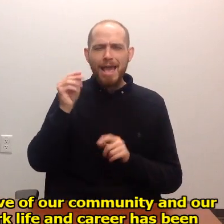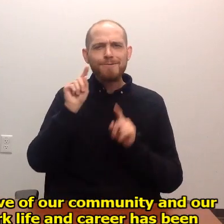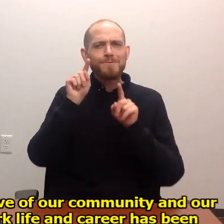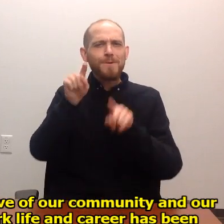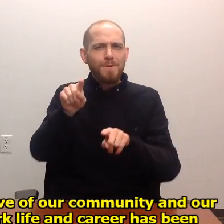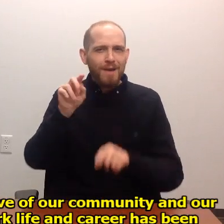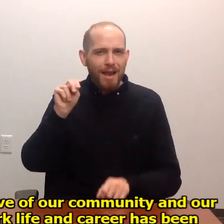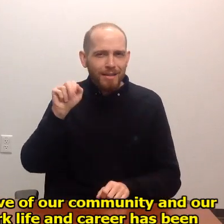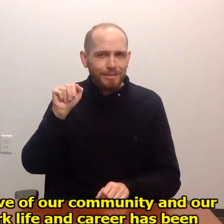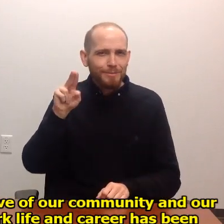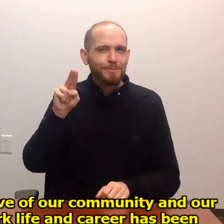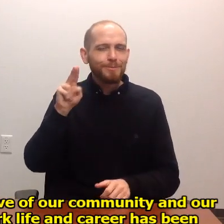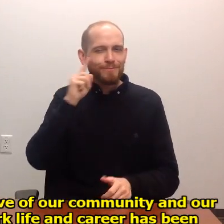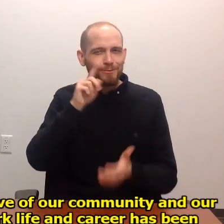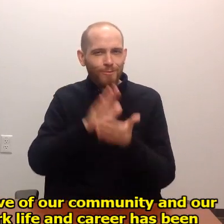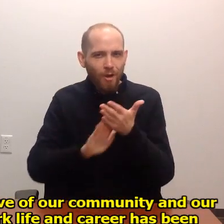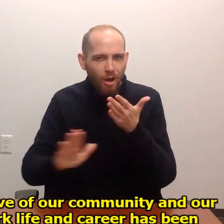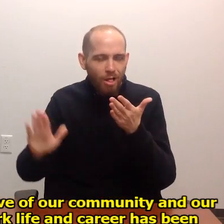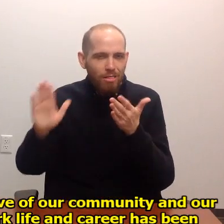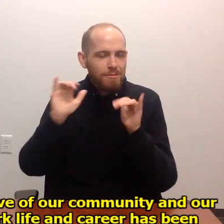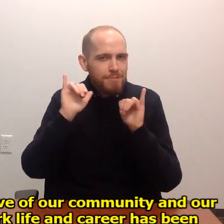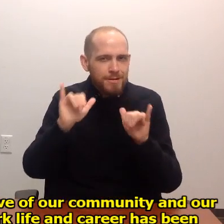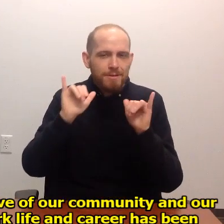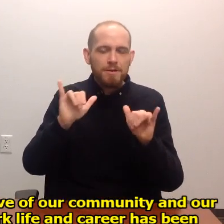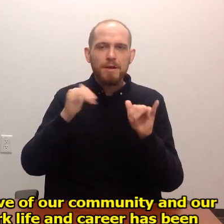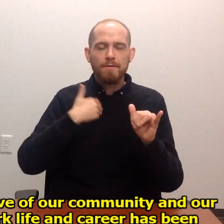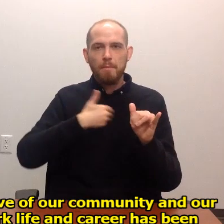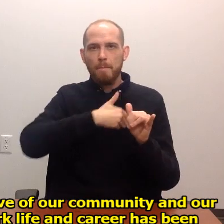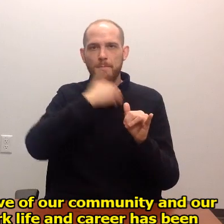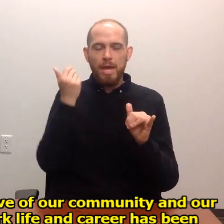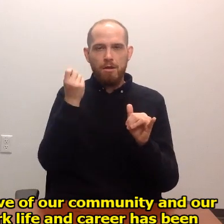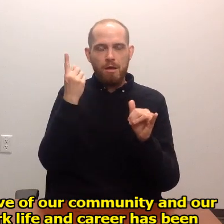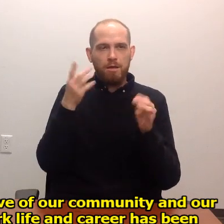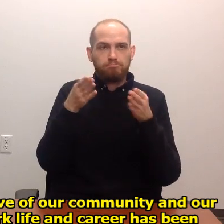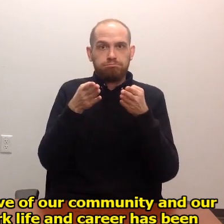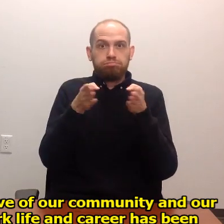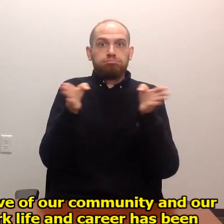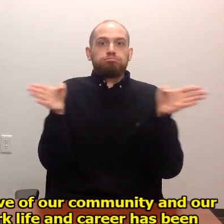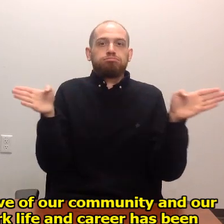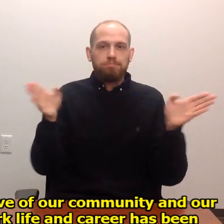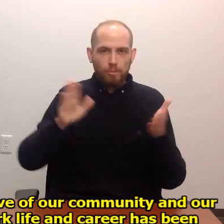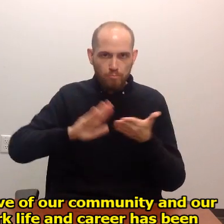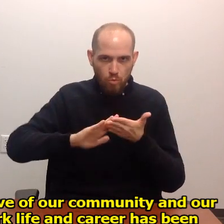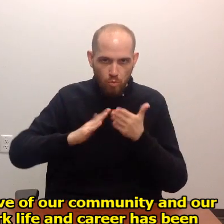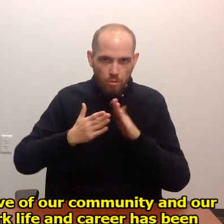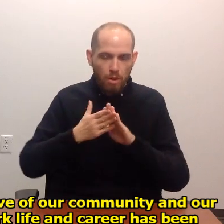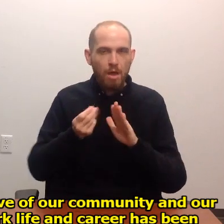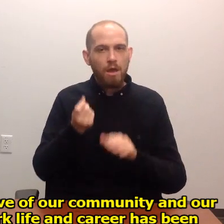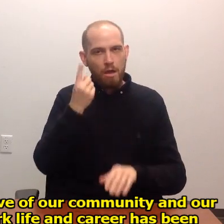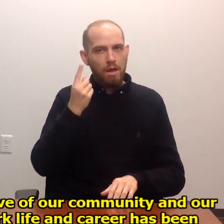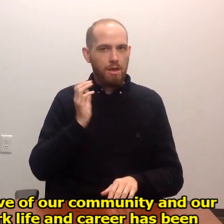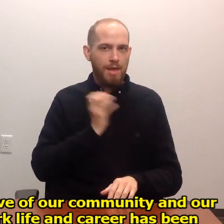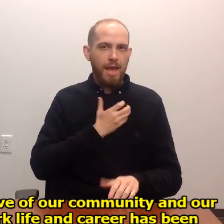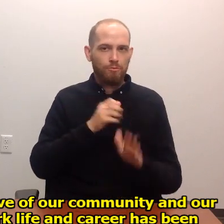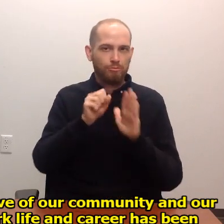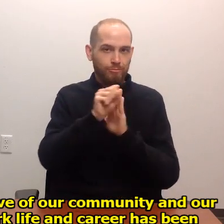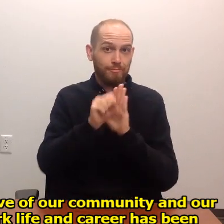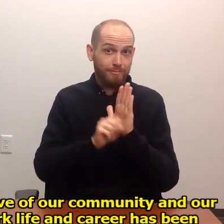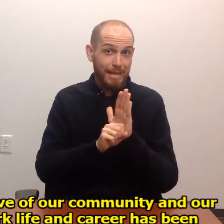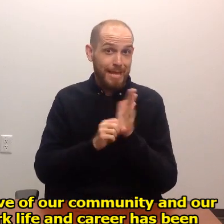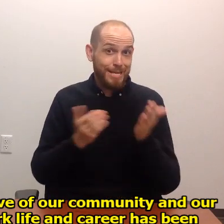a wide perspective of our community and our beautiful state. My